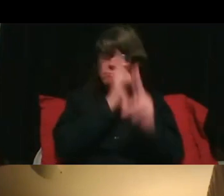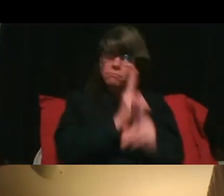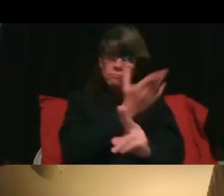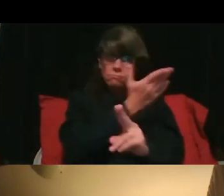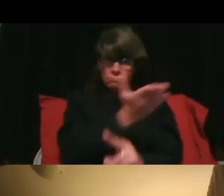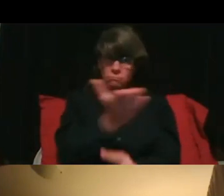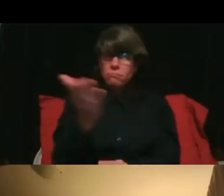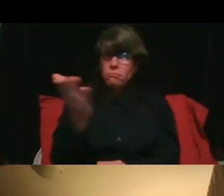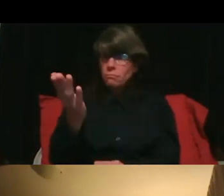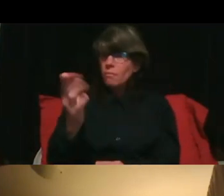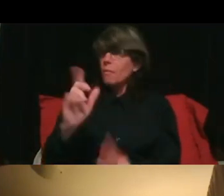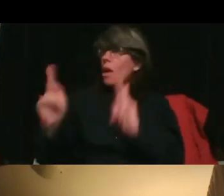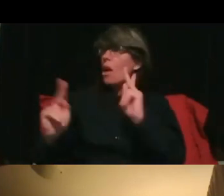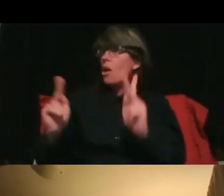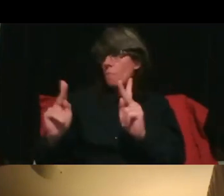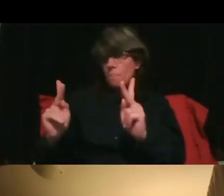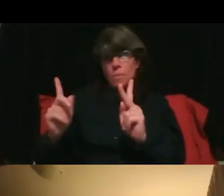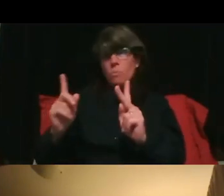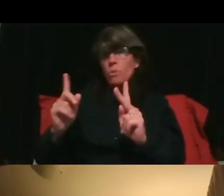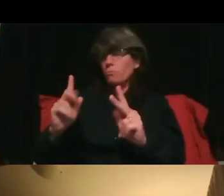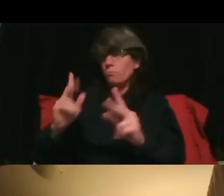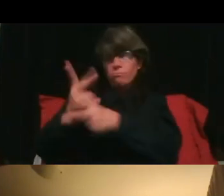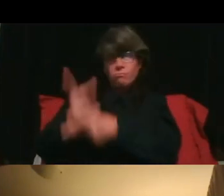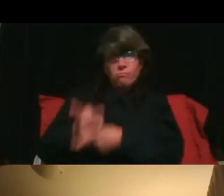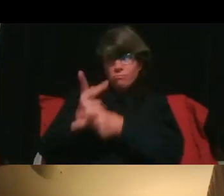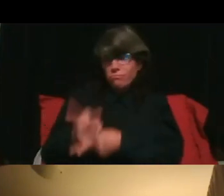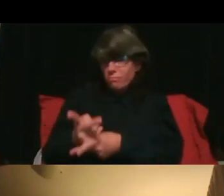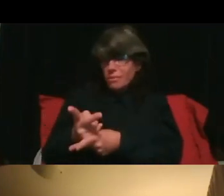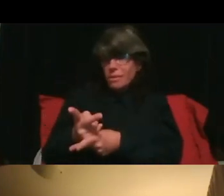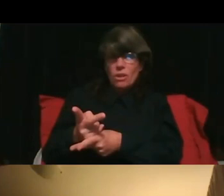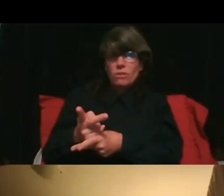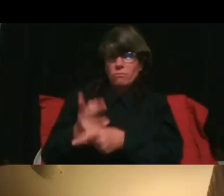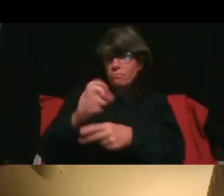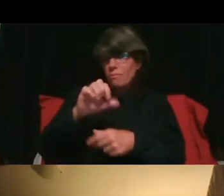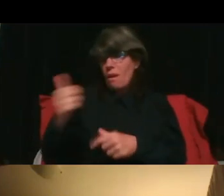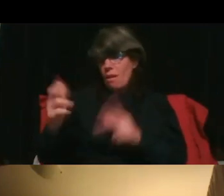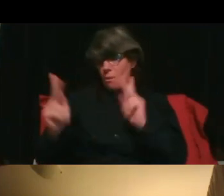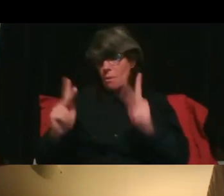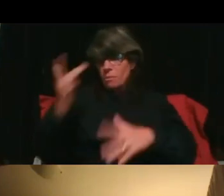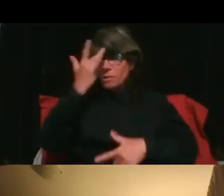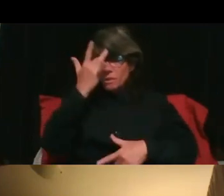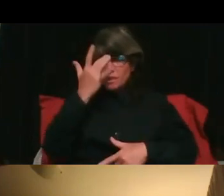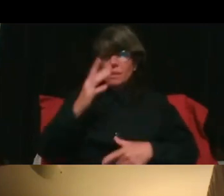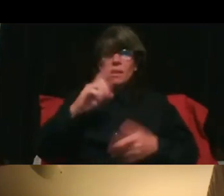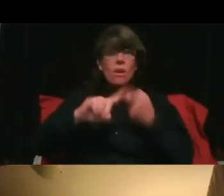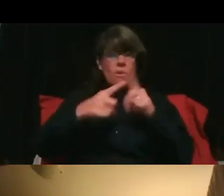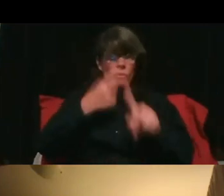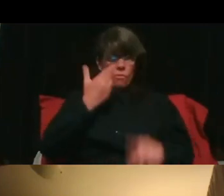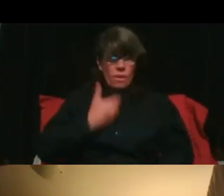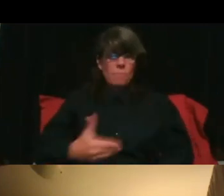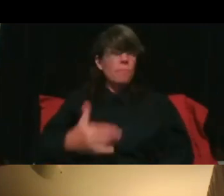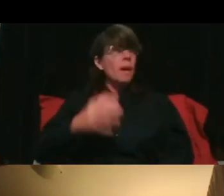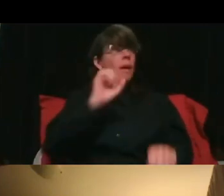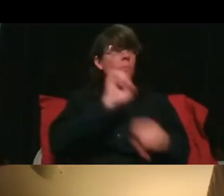and those who are on the front lines, I have several friends who are working on the